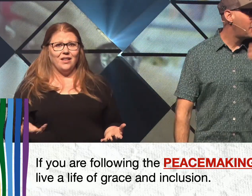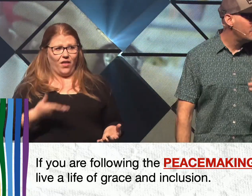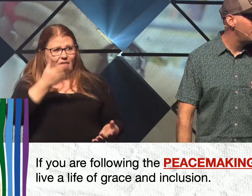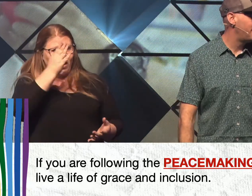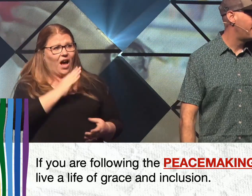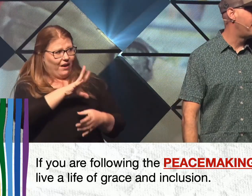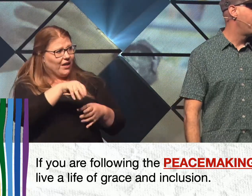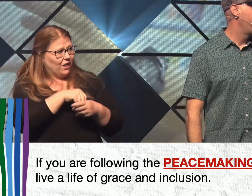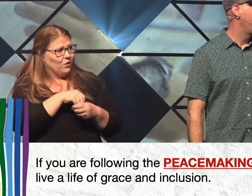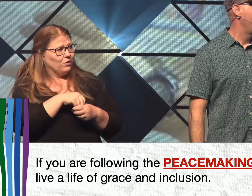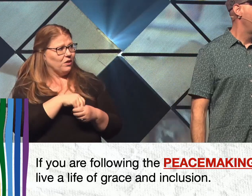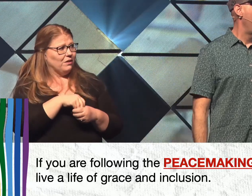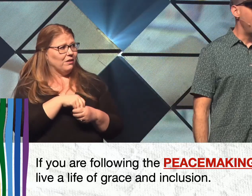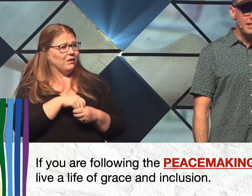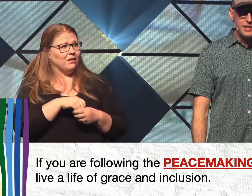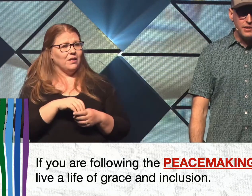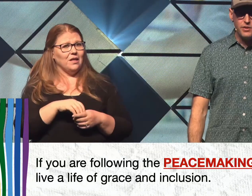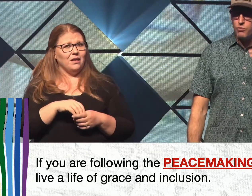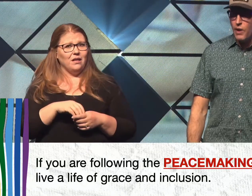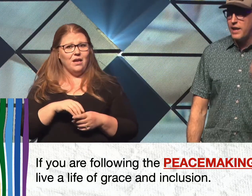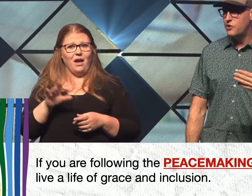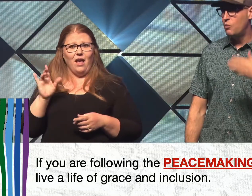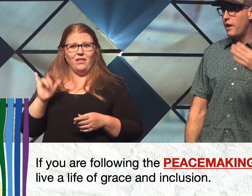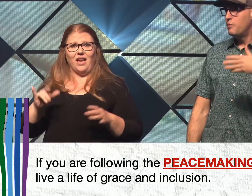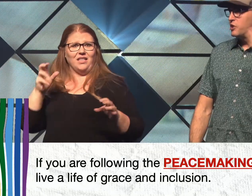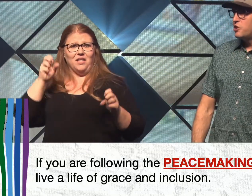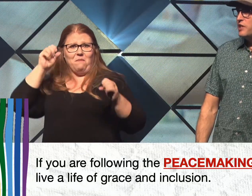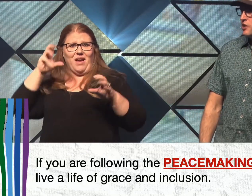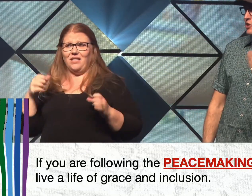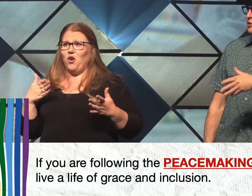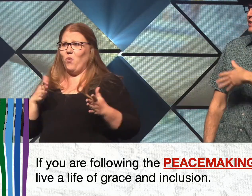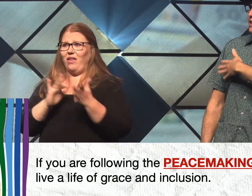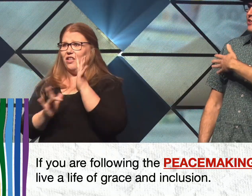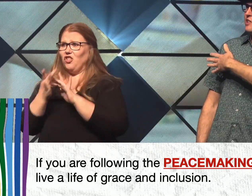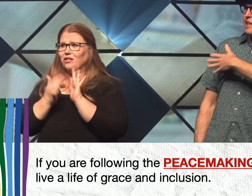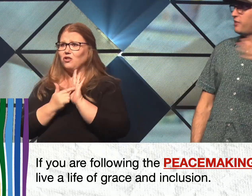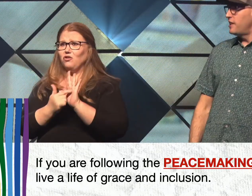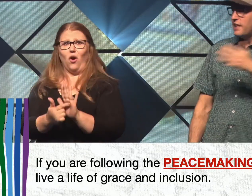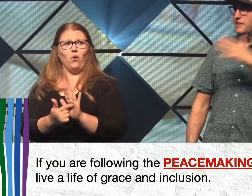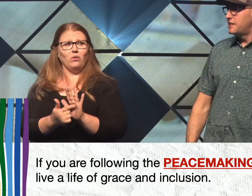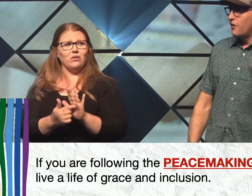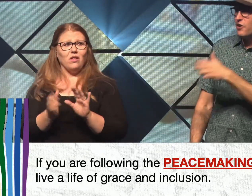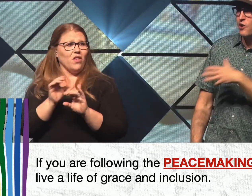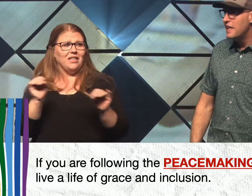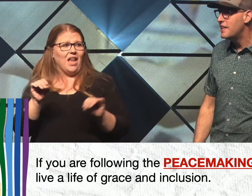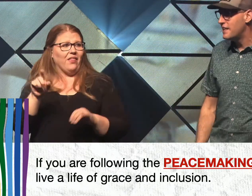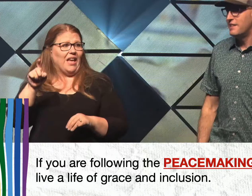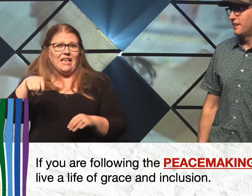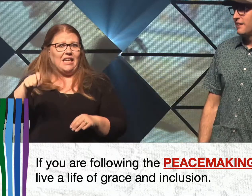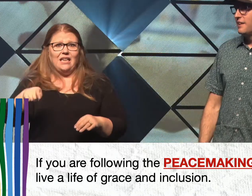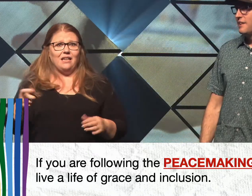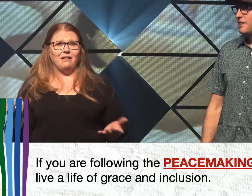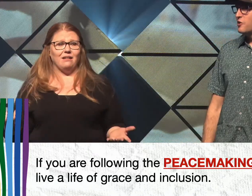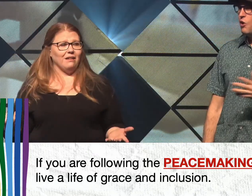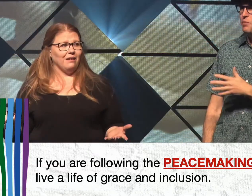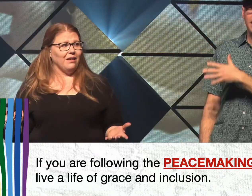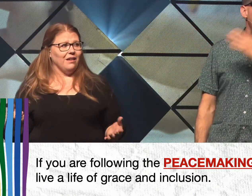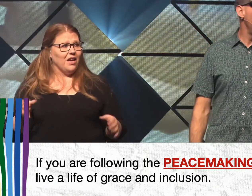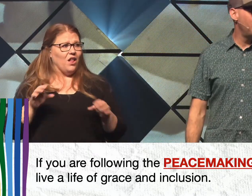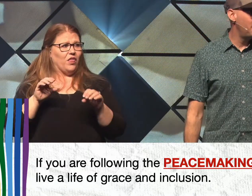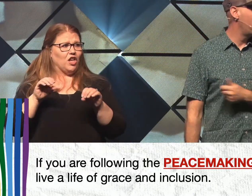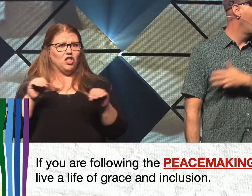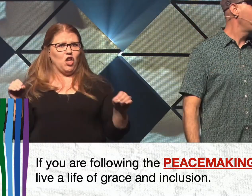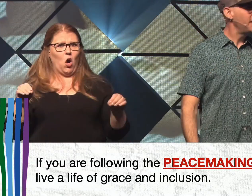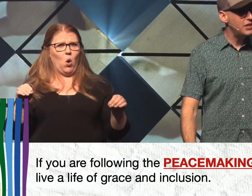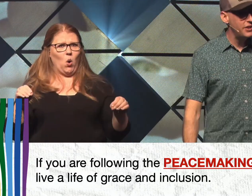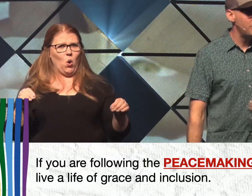of inclusion, and it is the radical way in which Jesus shows that there is nothing necessary or needed. There's no